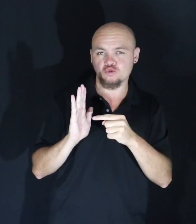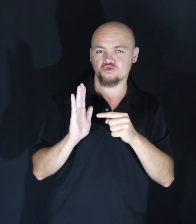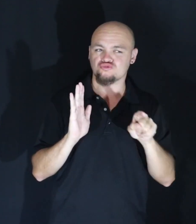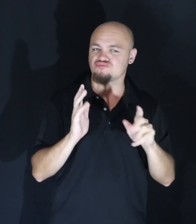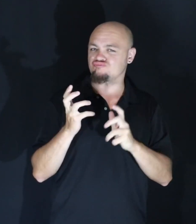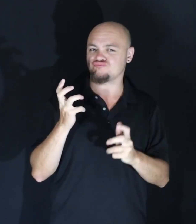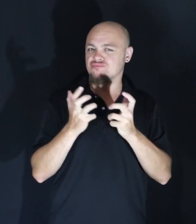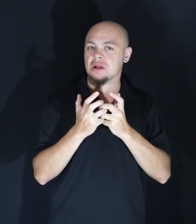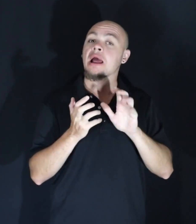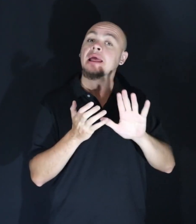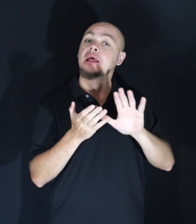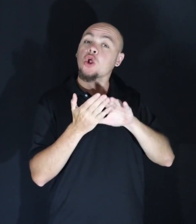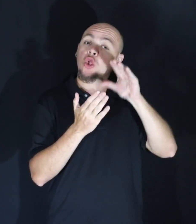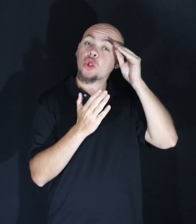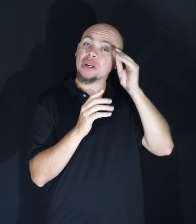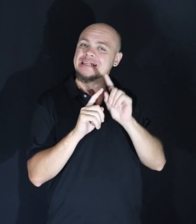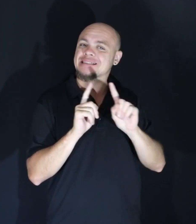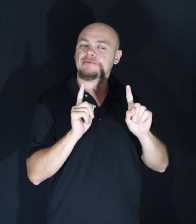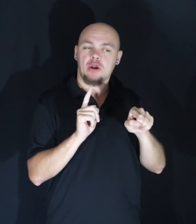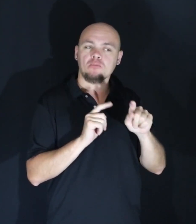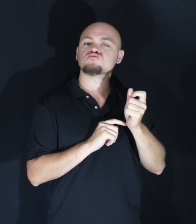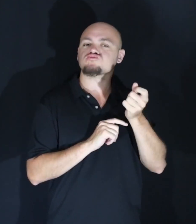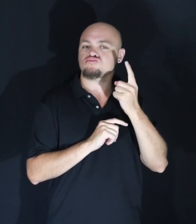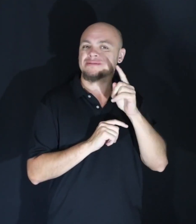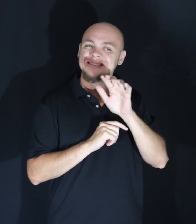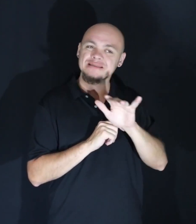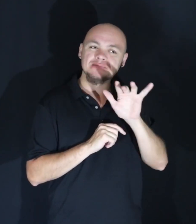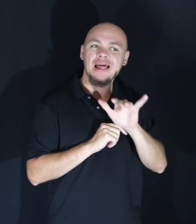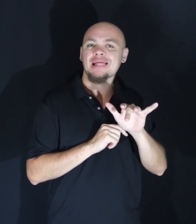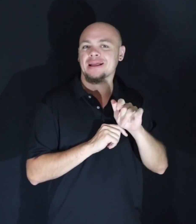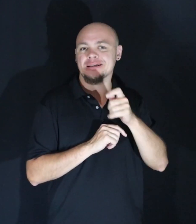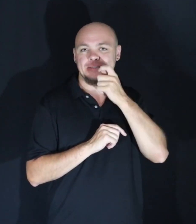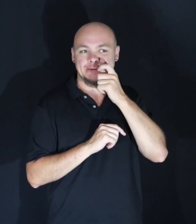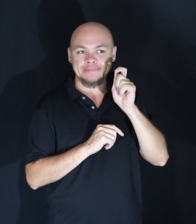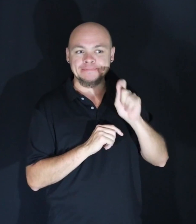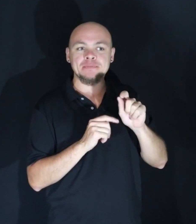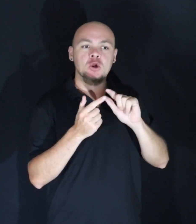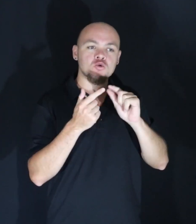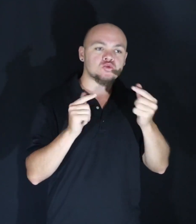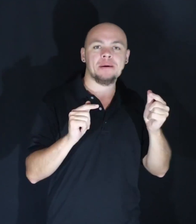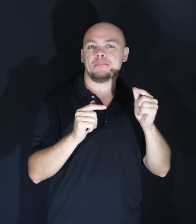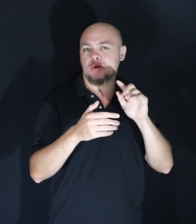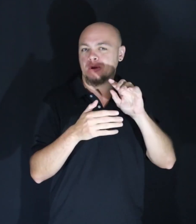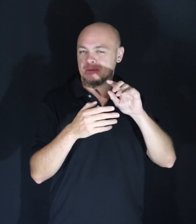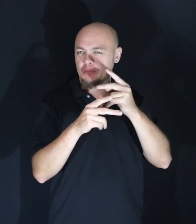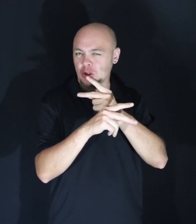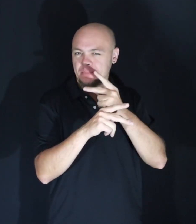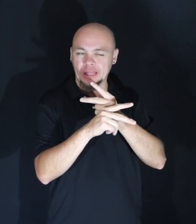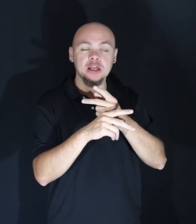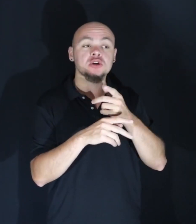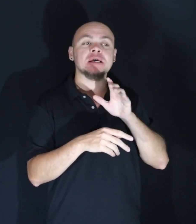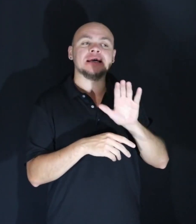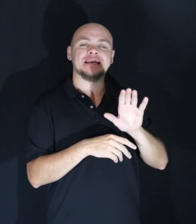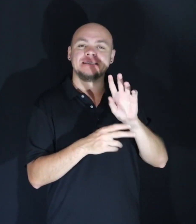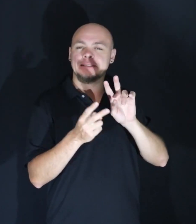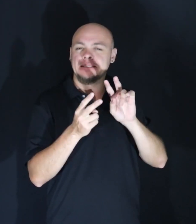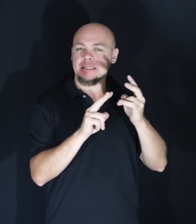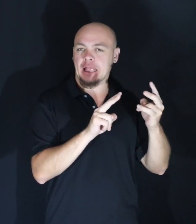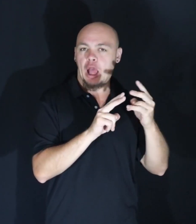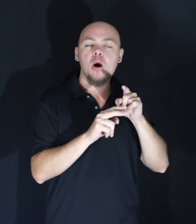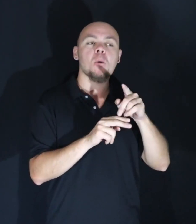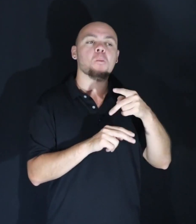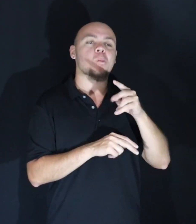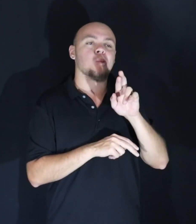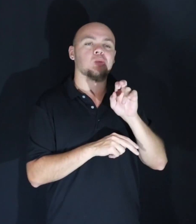his learning differences, as well as challenges with his spelling, his punctuation, and his times tables. His dyslexic profile means that he struggles